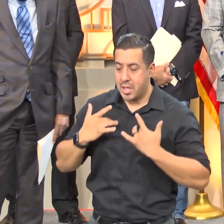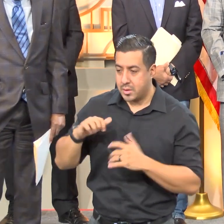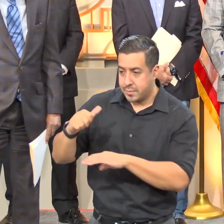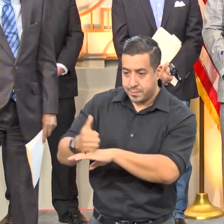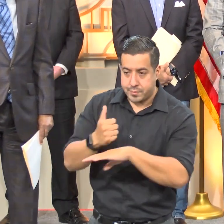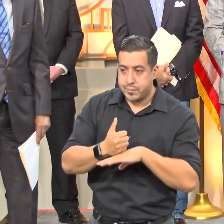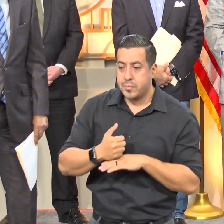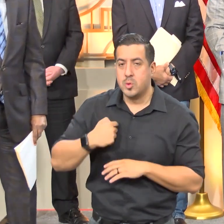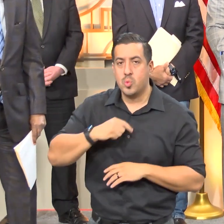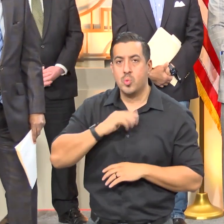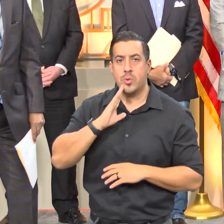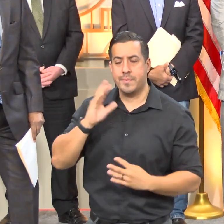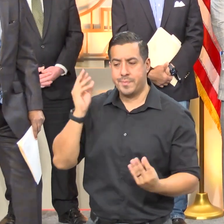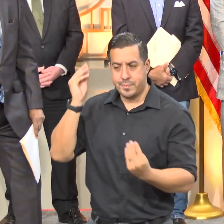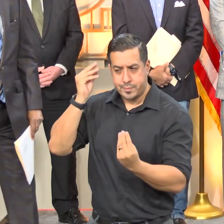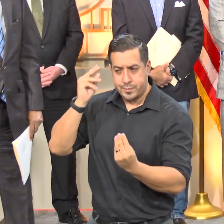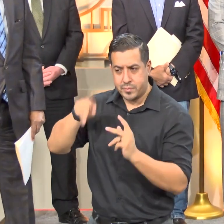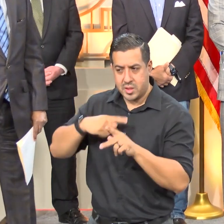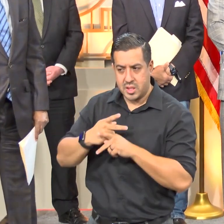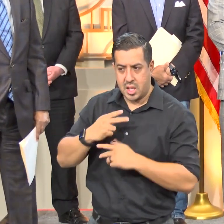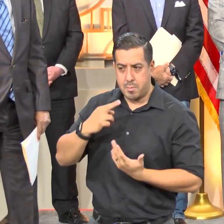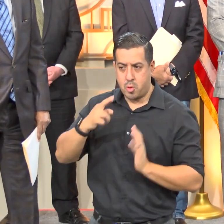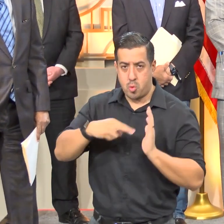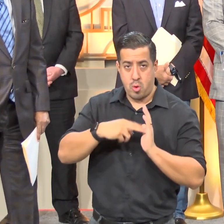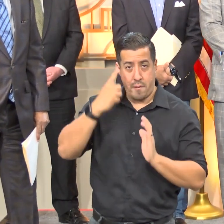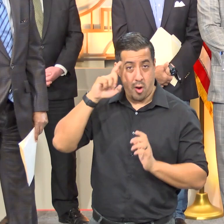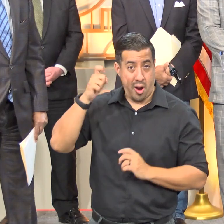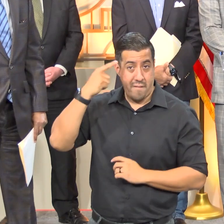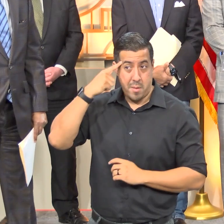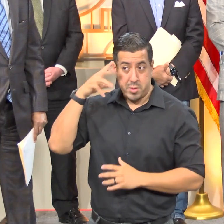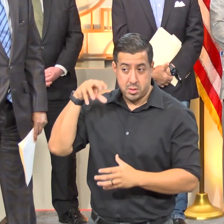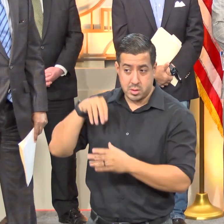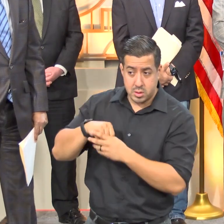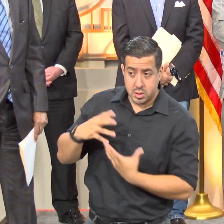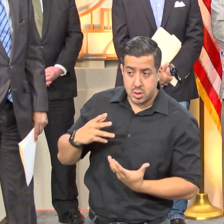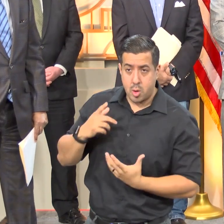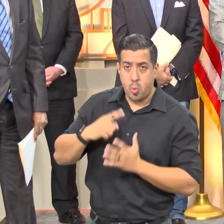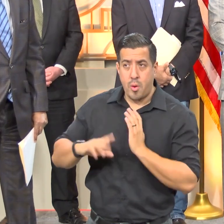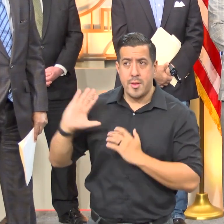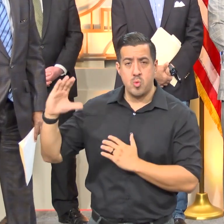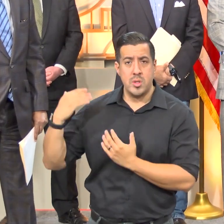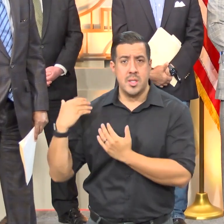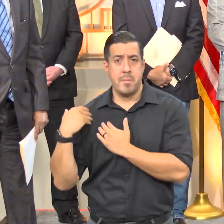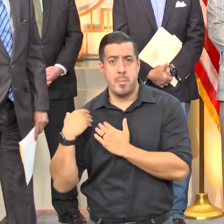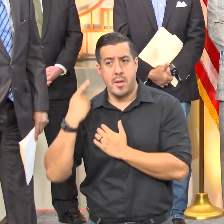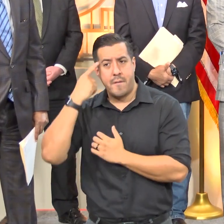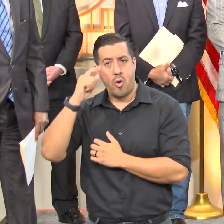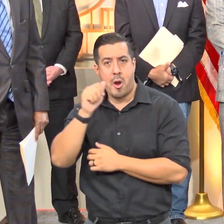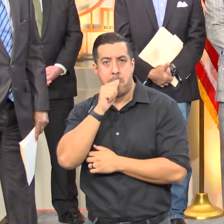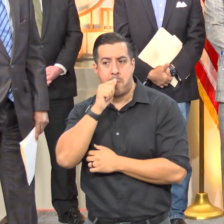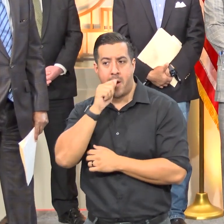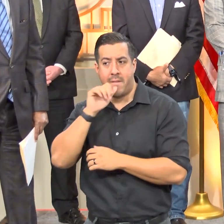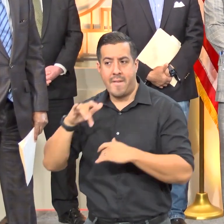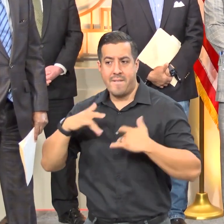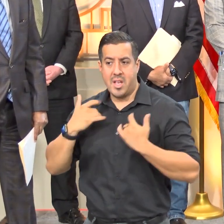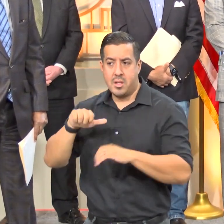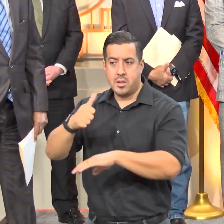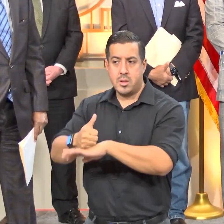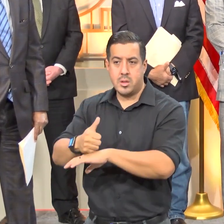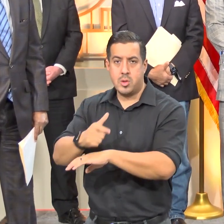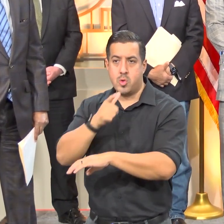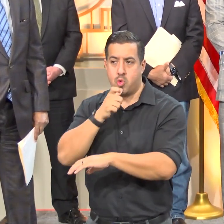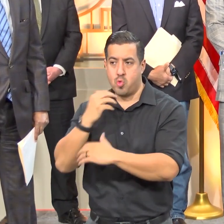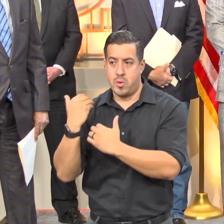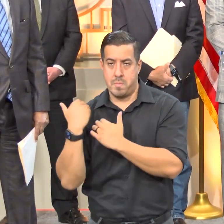take into consideration the role of government authority and the responsibility of the private event producer. We